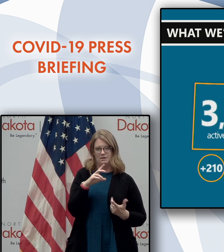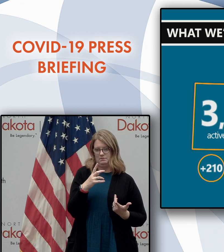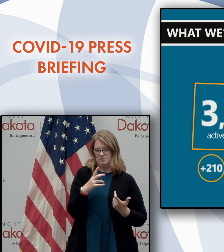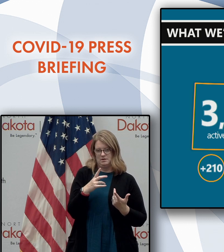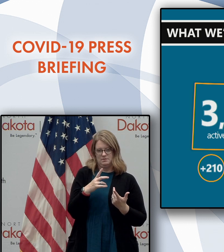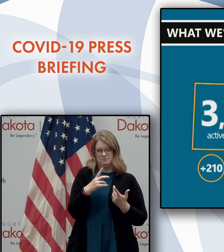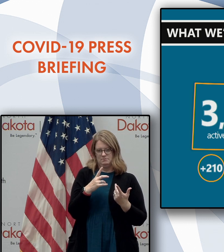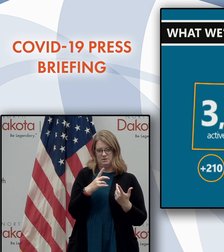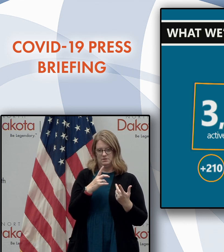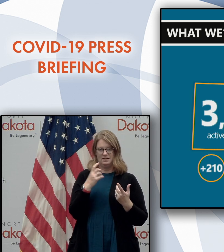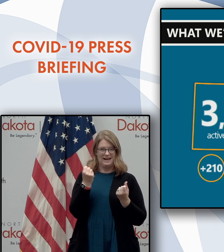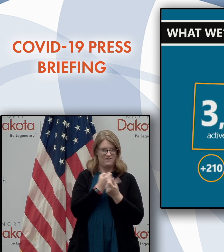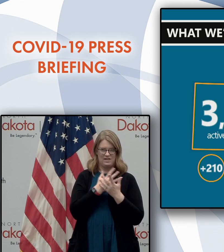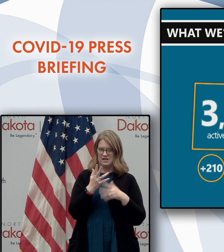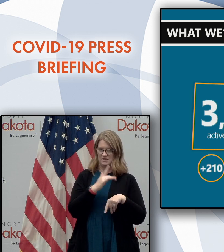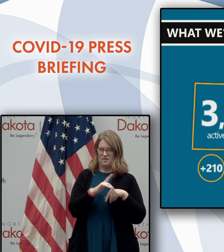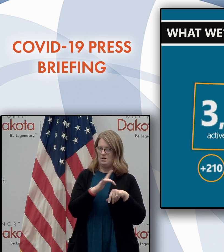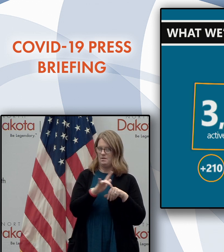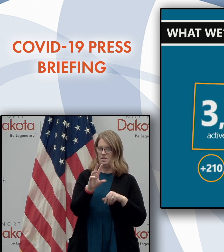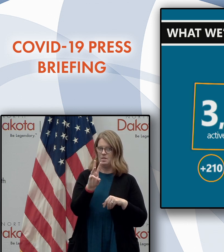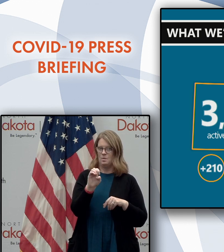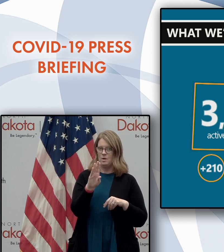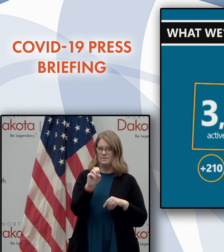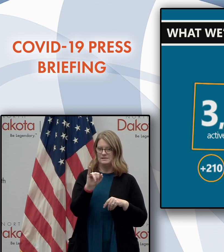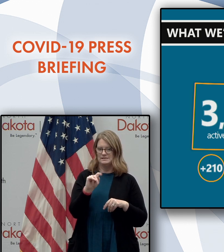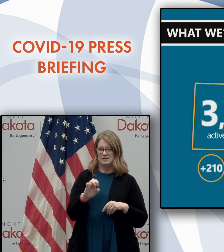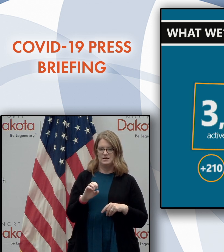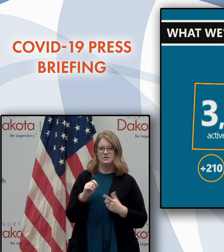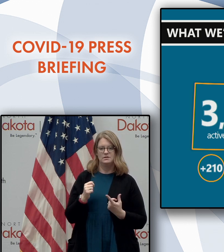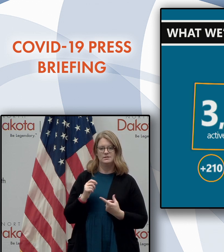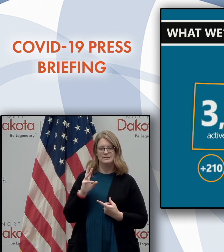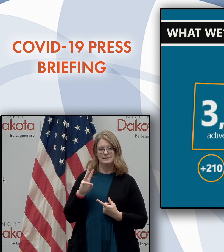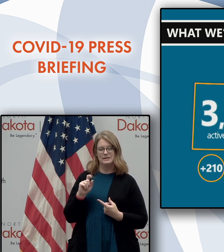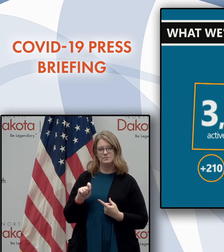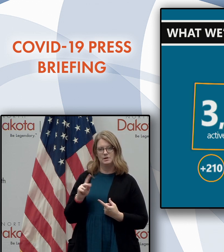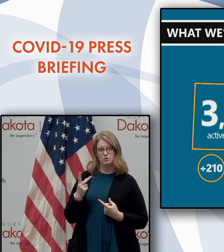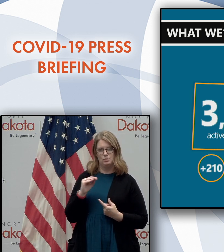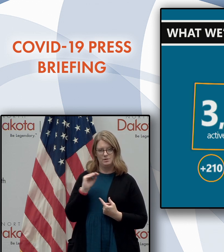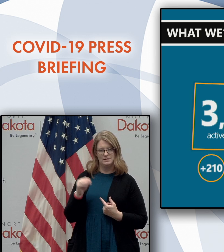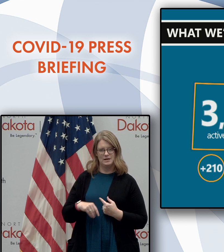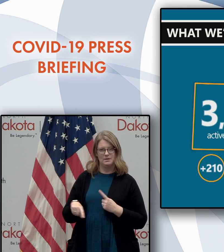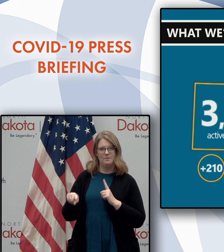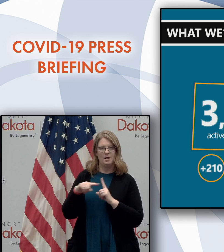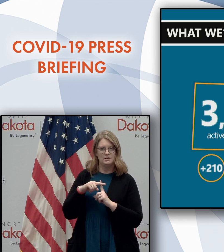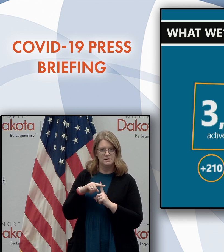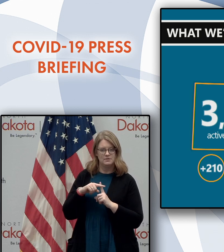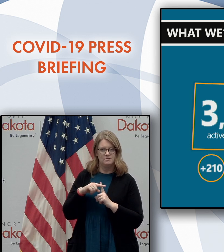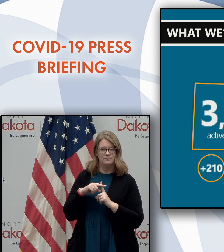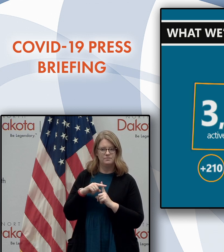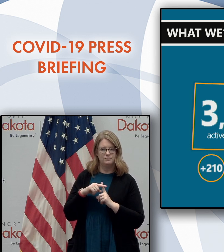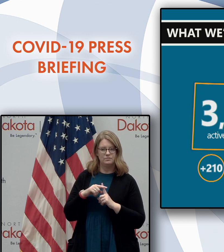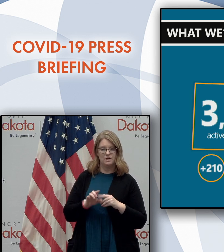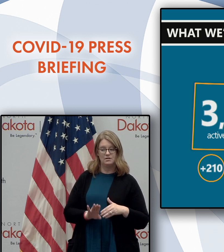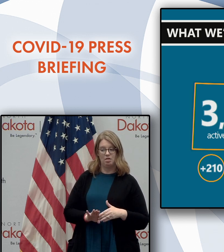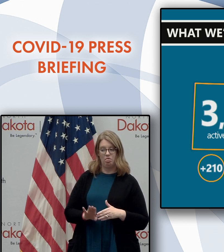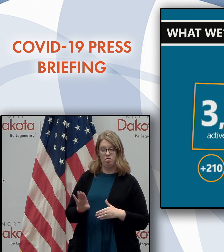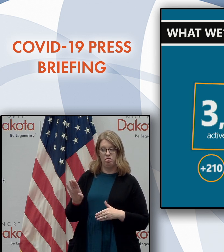is all transparent and on our website, but that's 6.2% positive. And again, this is trending the wrong way.